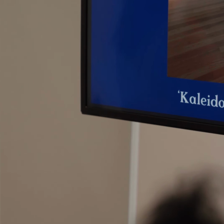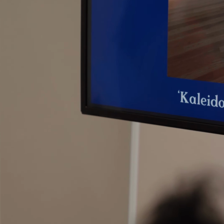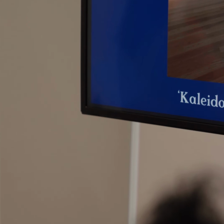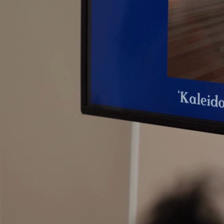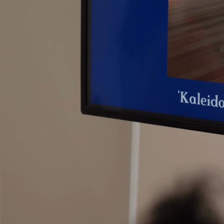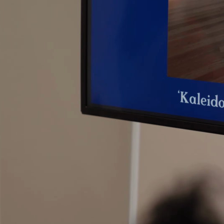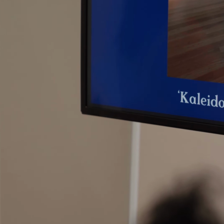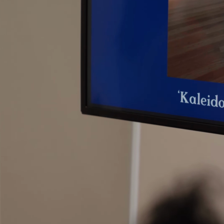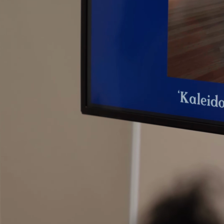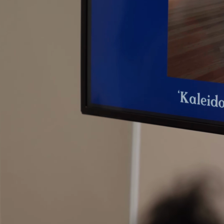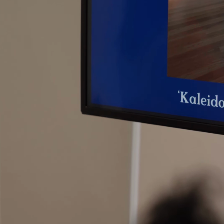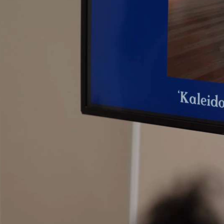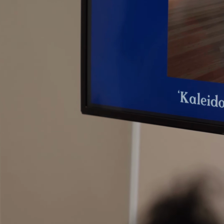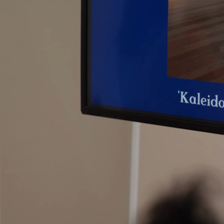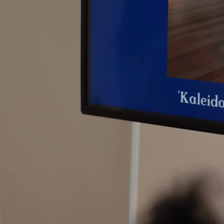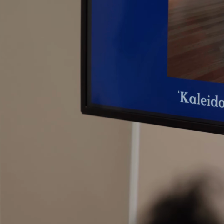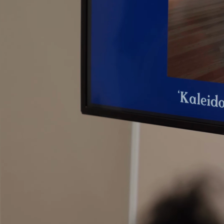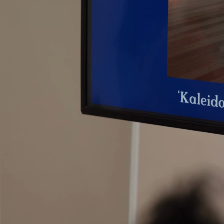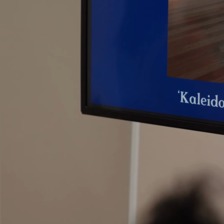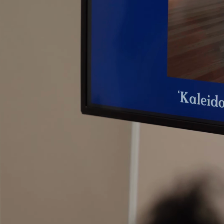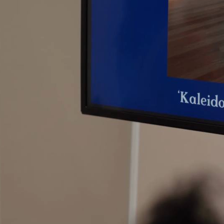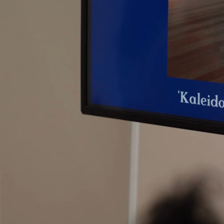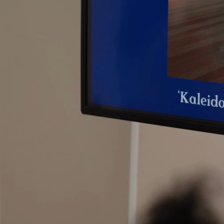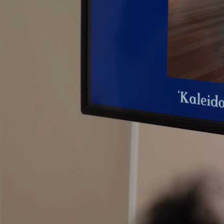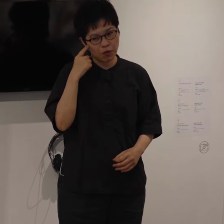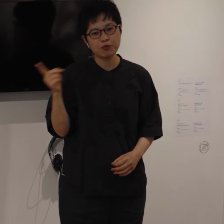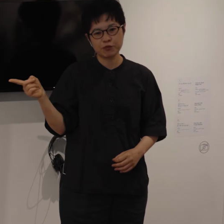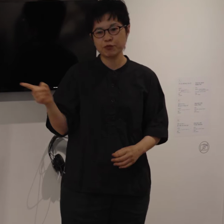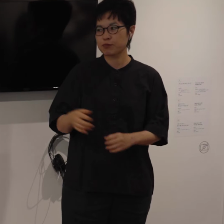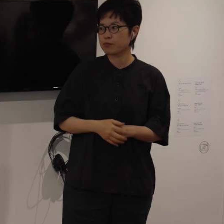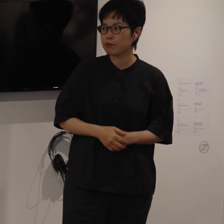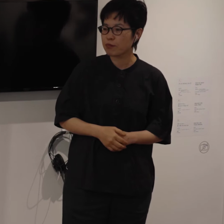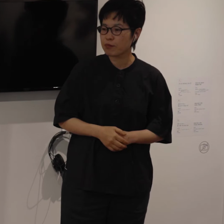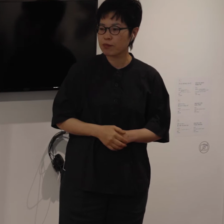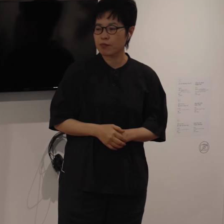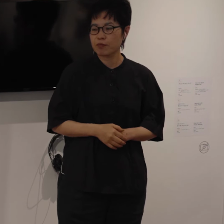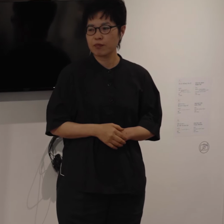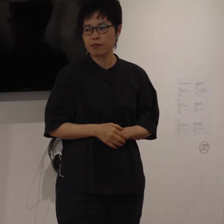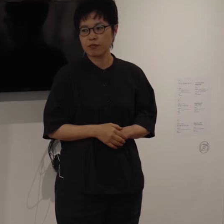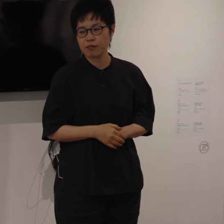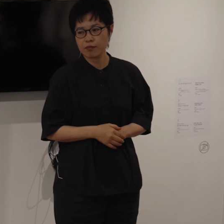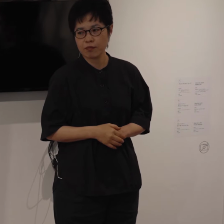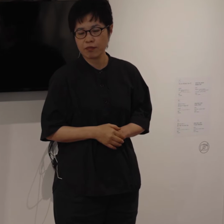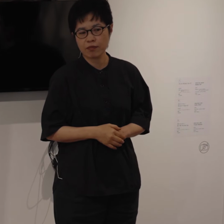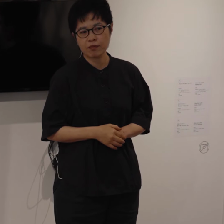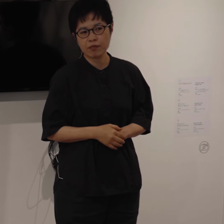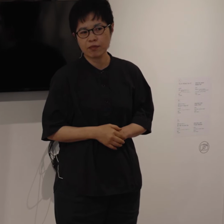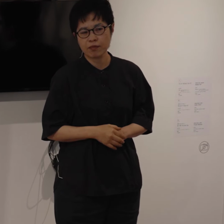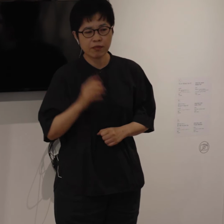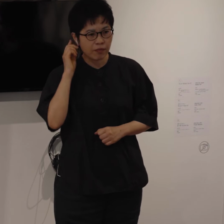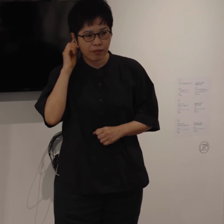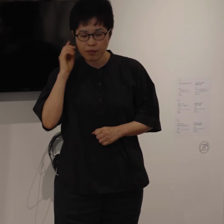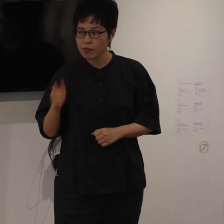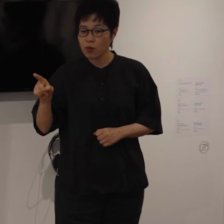the making in the spaces, which to me is very beautiful. This show was on for 5 months in a museum in